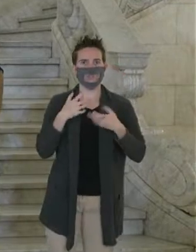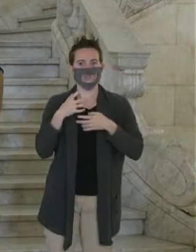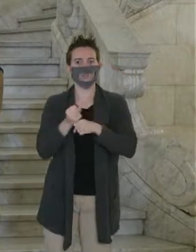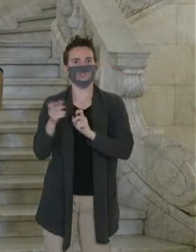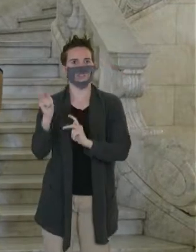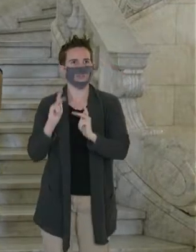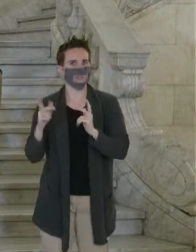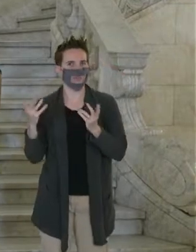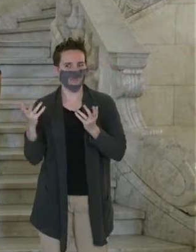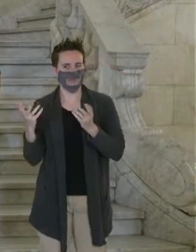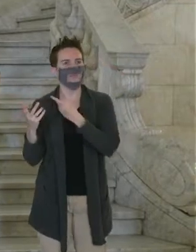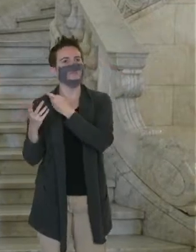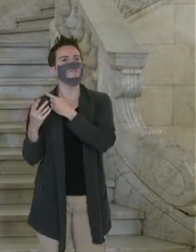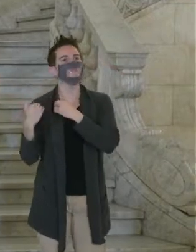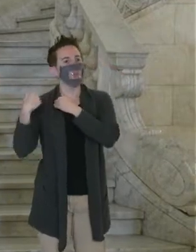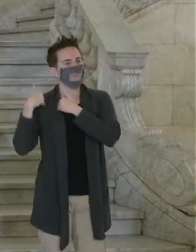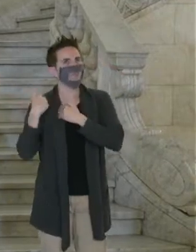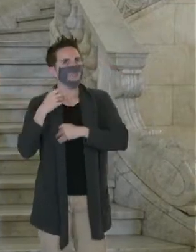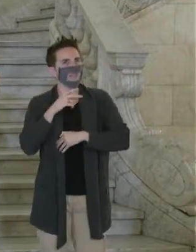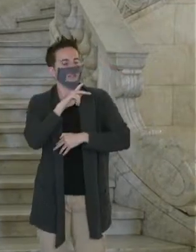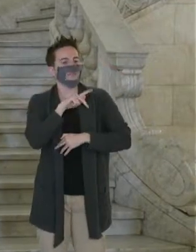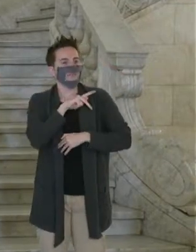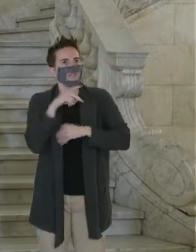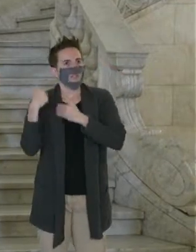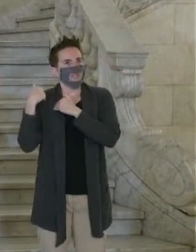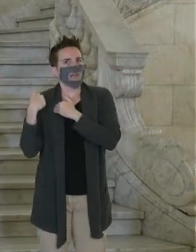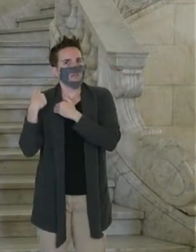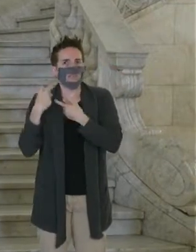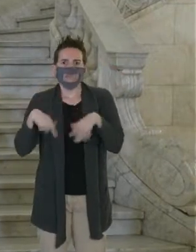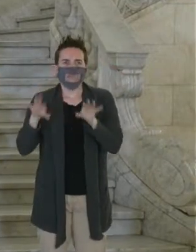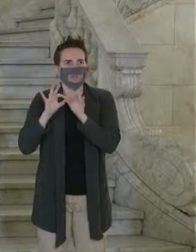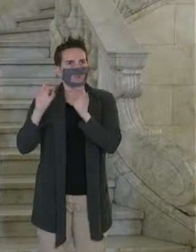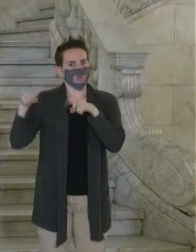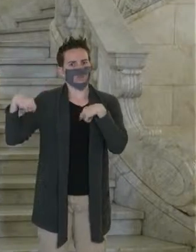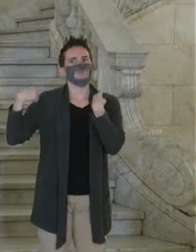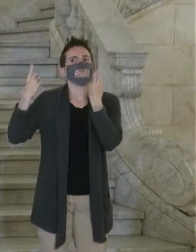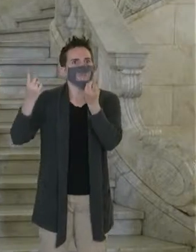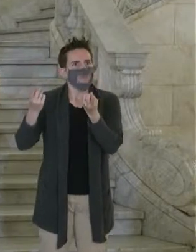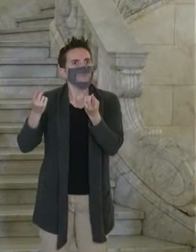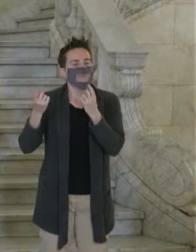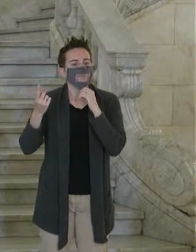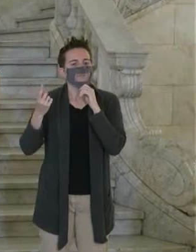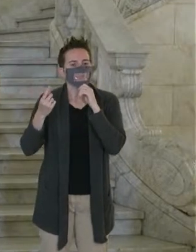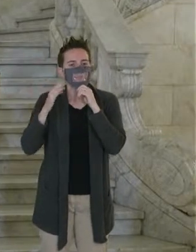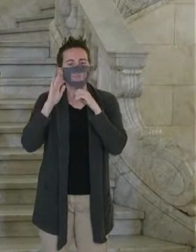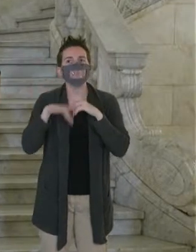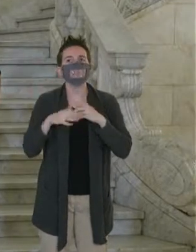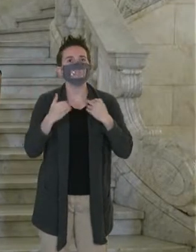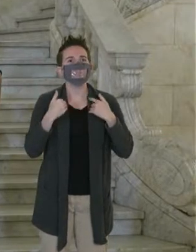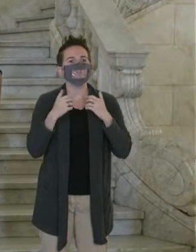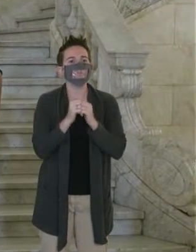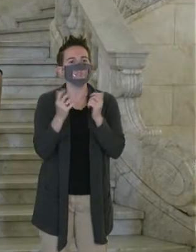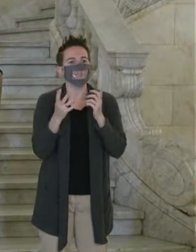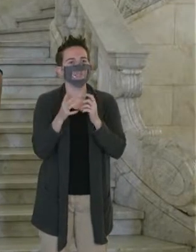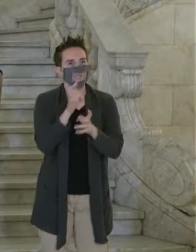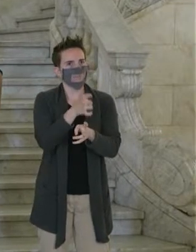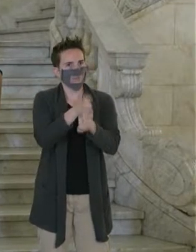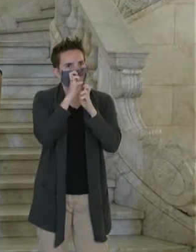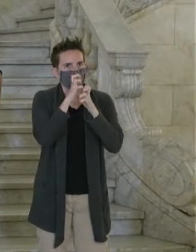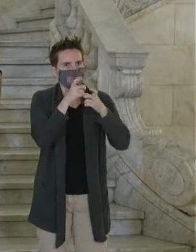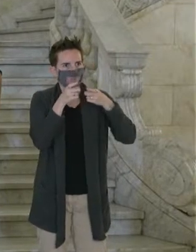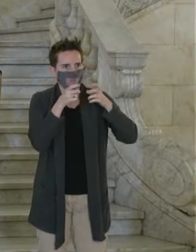And so personal accountability has been really important from the very beginning of the pandemic. With strict mitigation